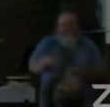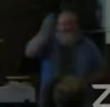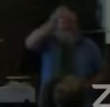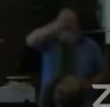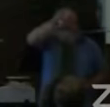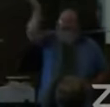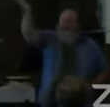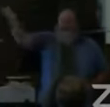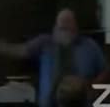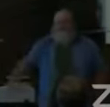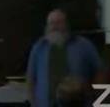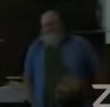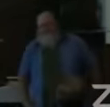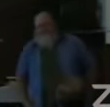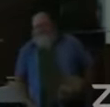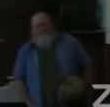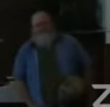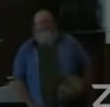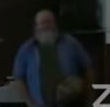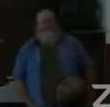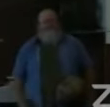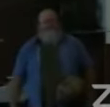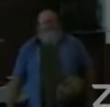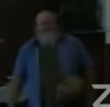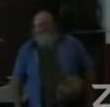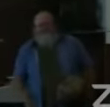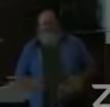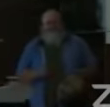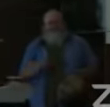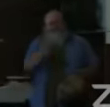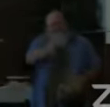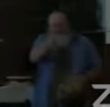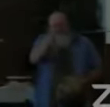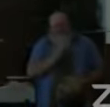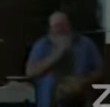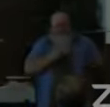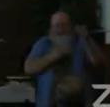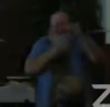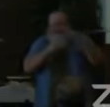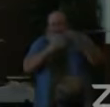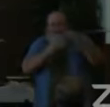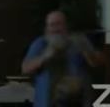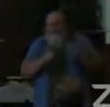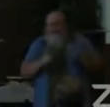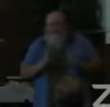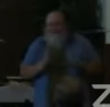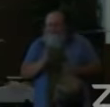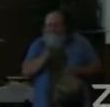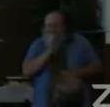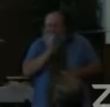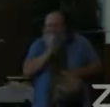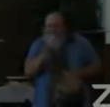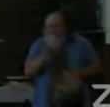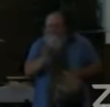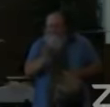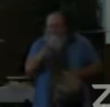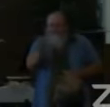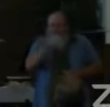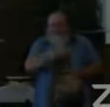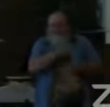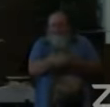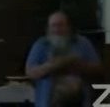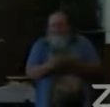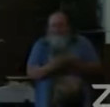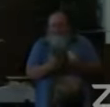If we take that out, may the God of hope fill you with all joy and peace so that you may overflow with hope by the power of the Holy